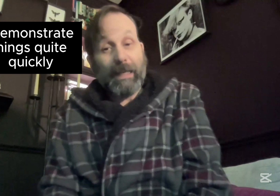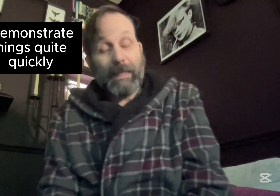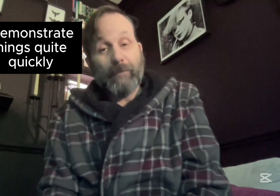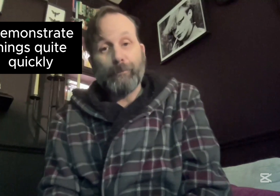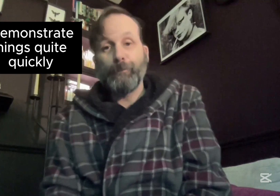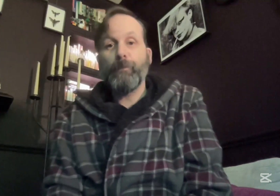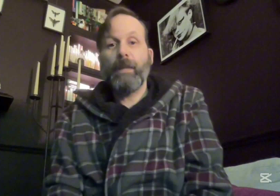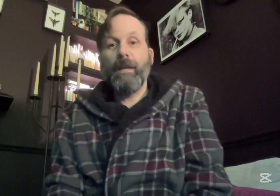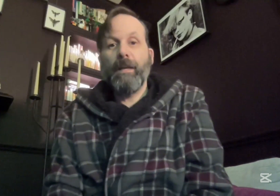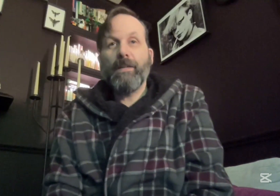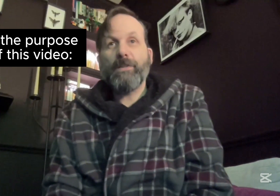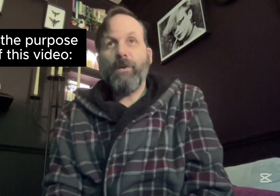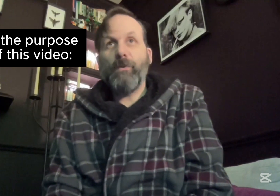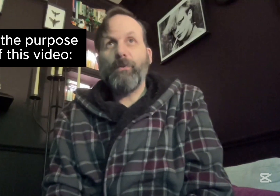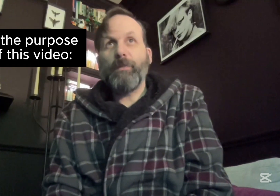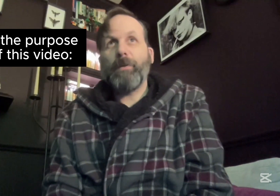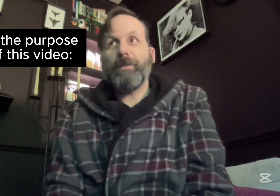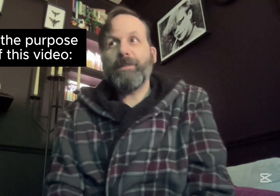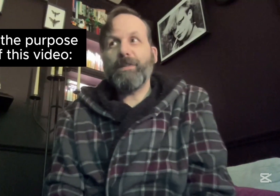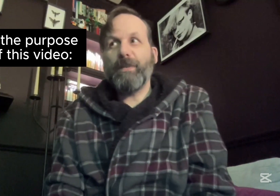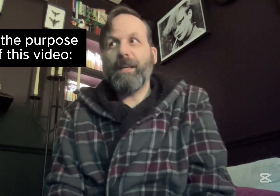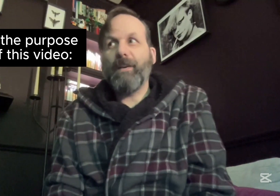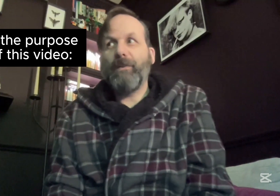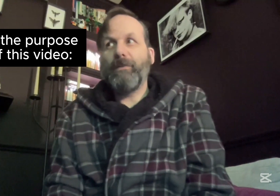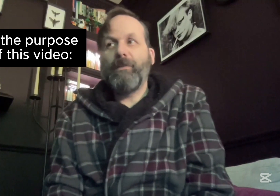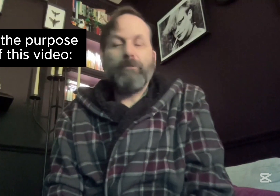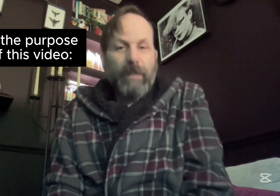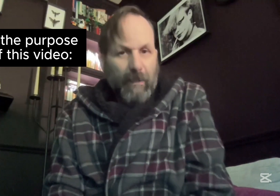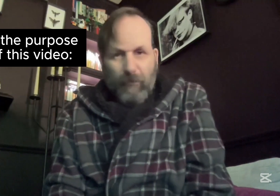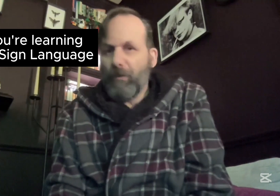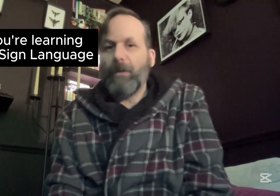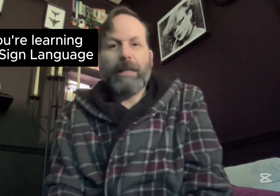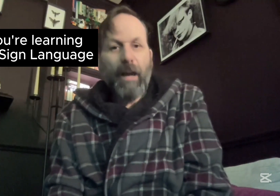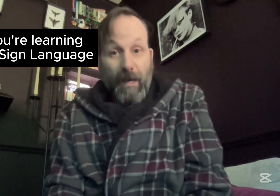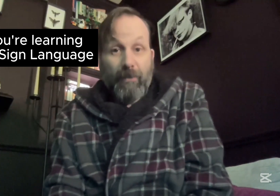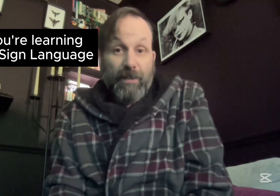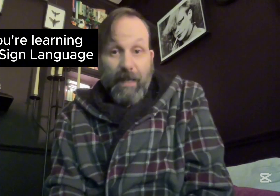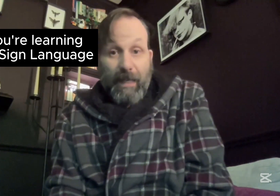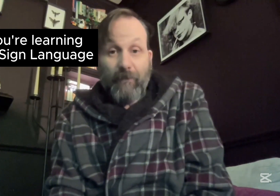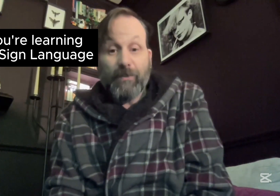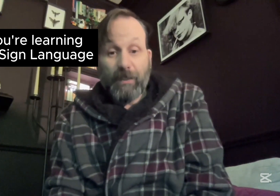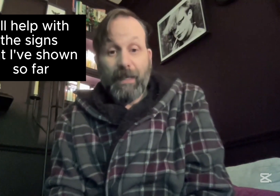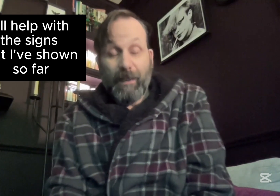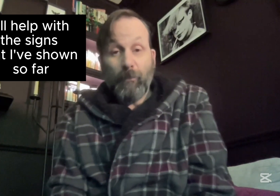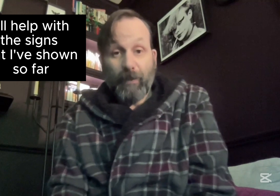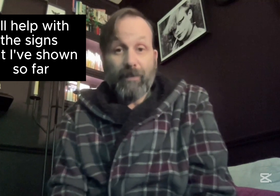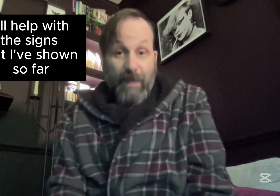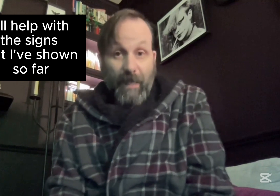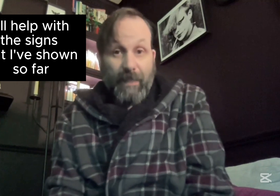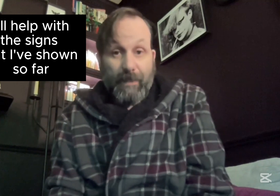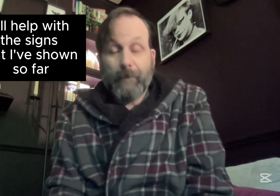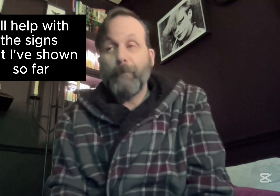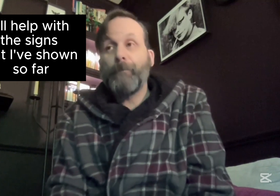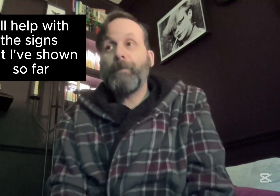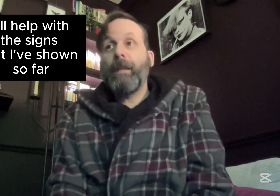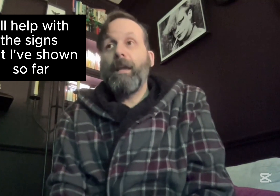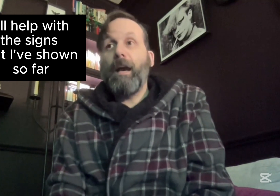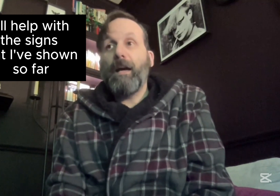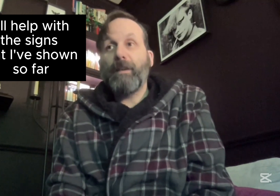quickly. So the purpose of this video, yeah, if you're learning Irish Sign Language, it'll help with the signs that